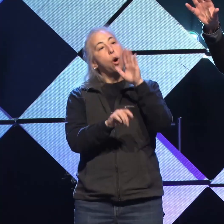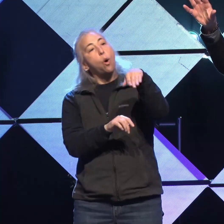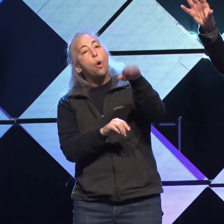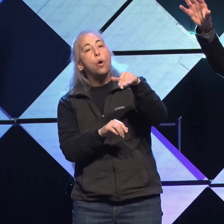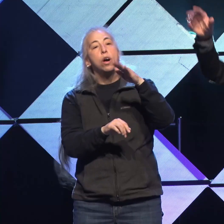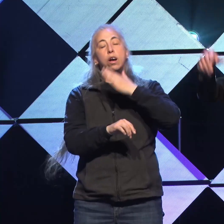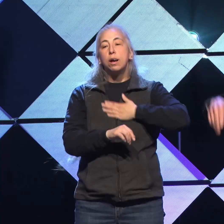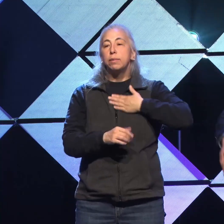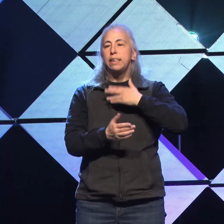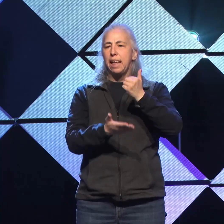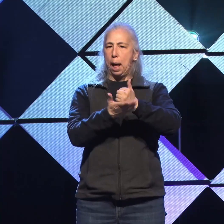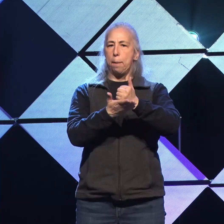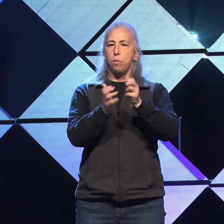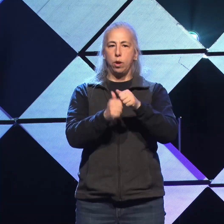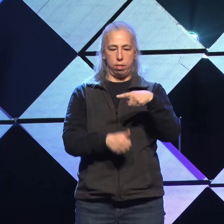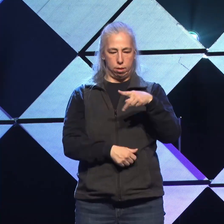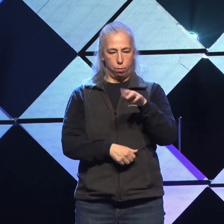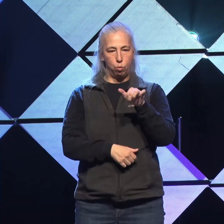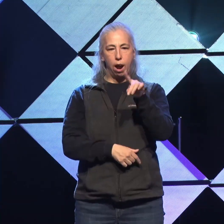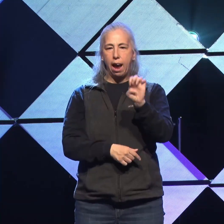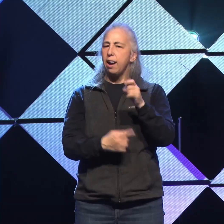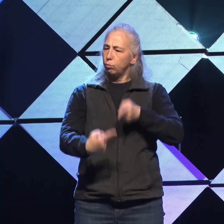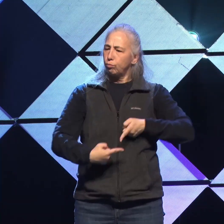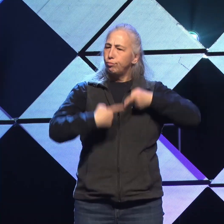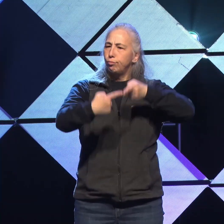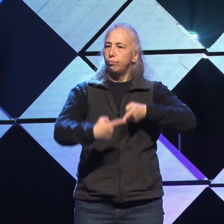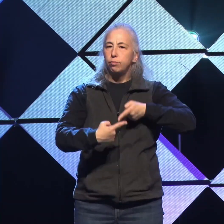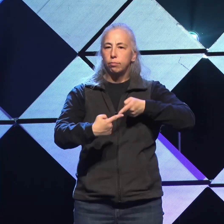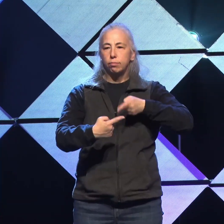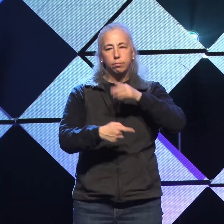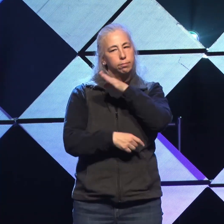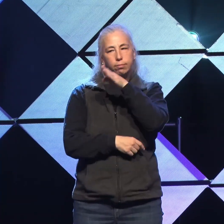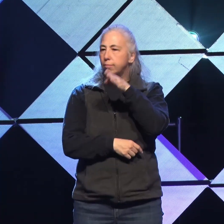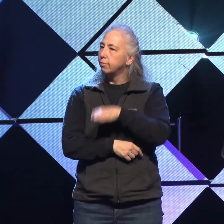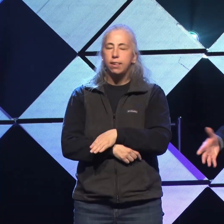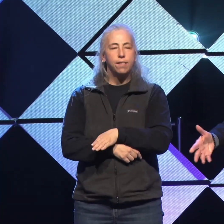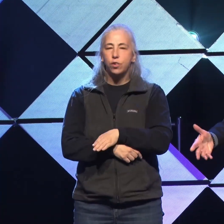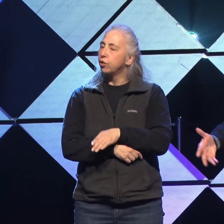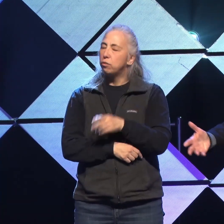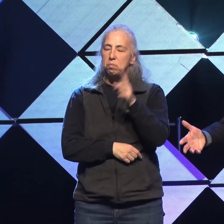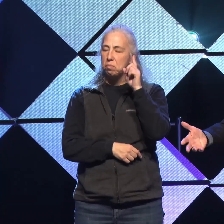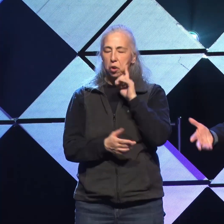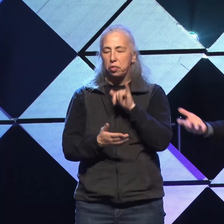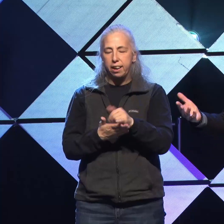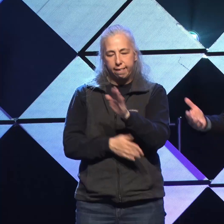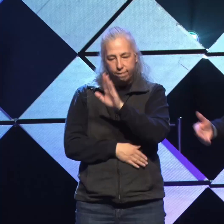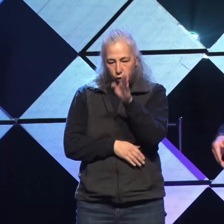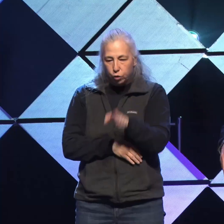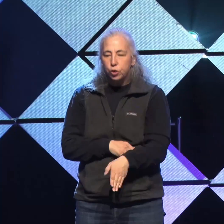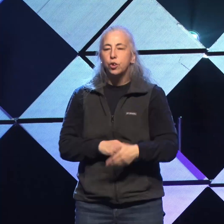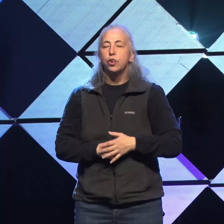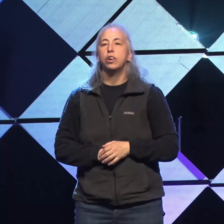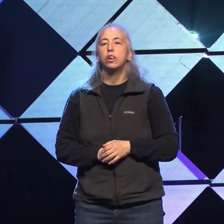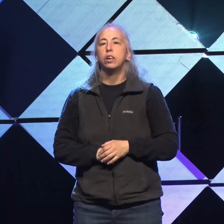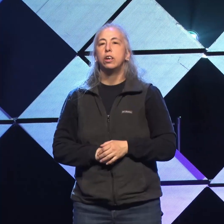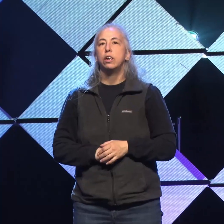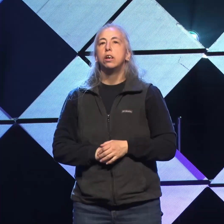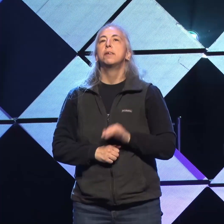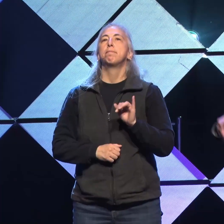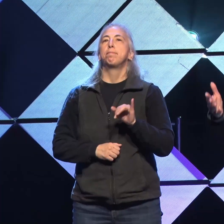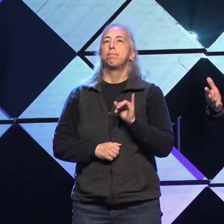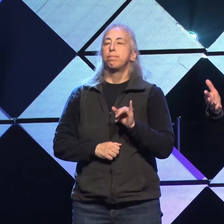me with my pride problem? Never one. No. Another thing, I think of this. I